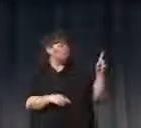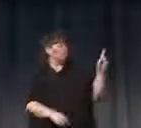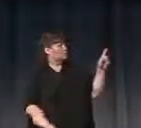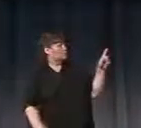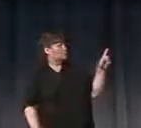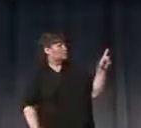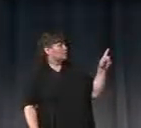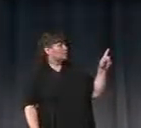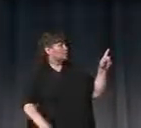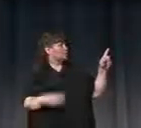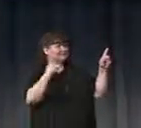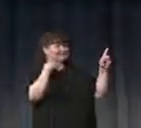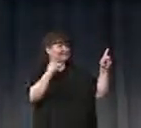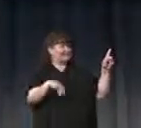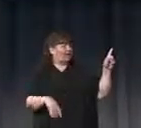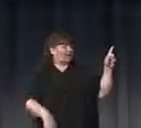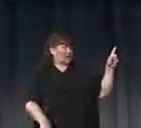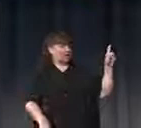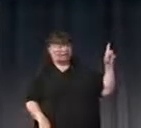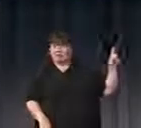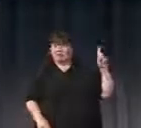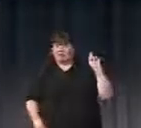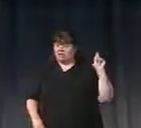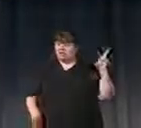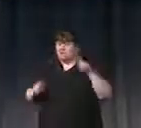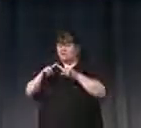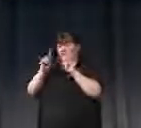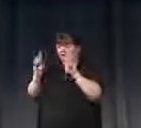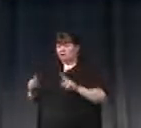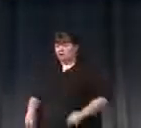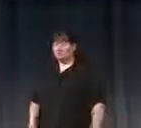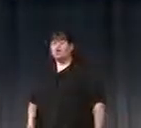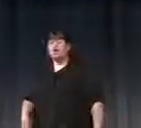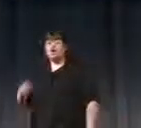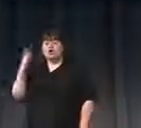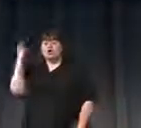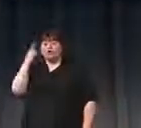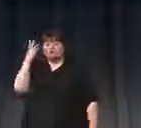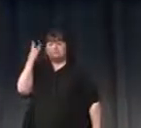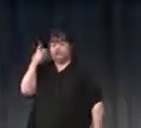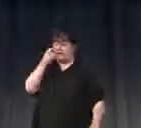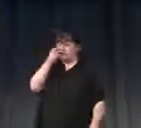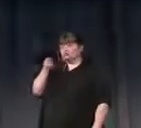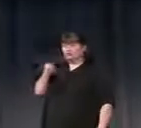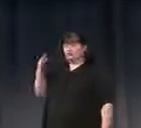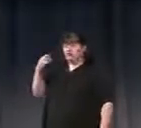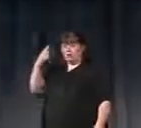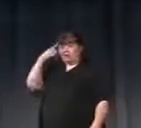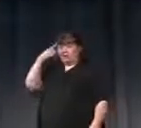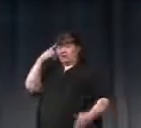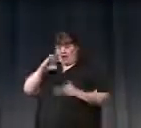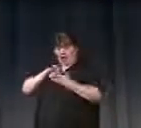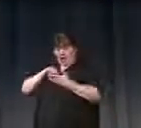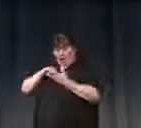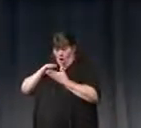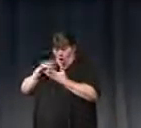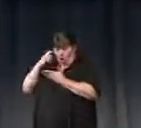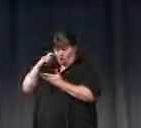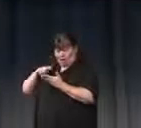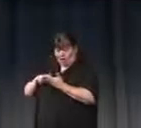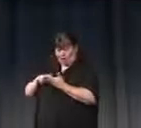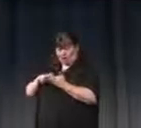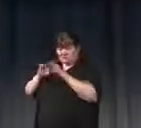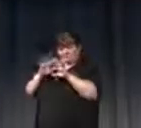time. And you can again see that that looks very different in the two cases. And the reason that's interesting is that if your brain has learned to recognize